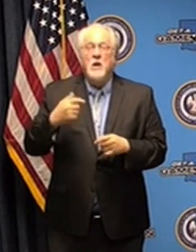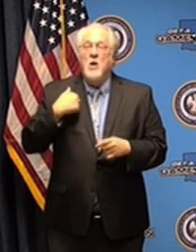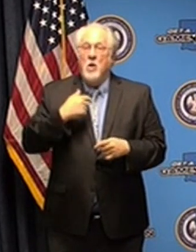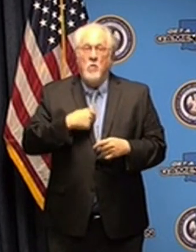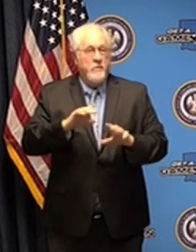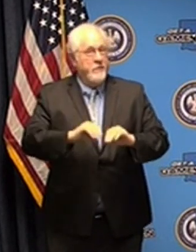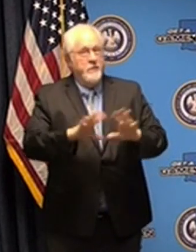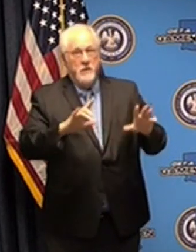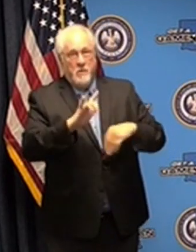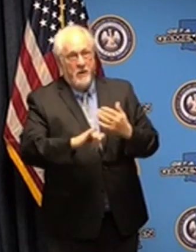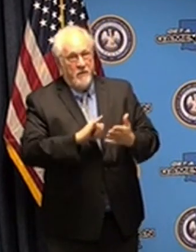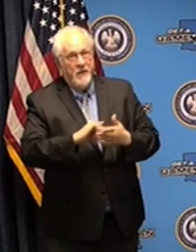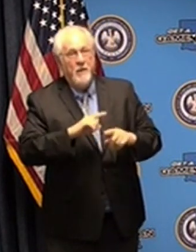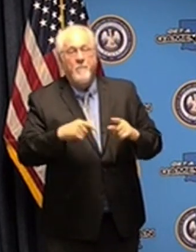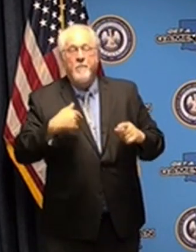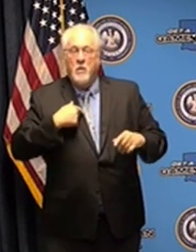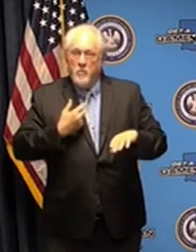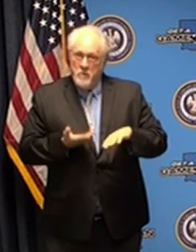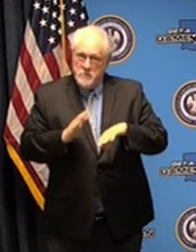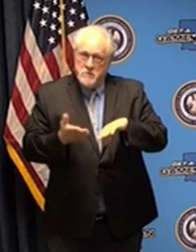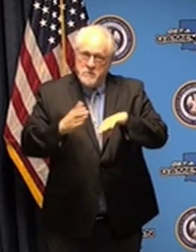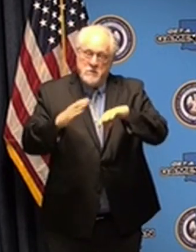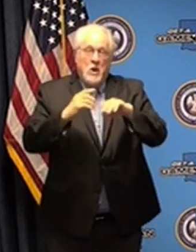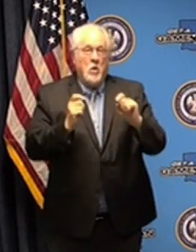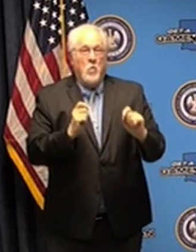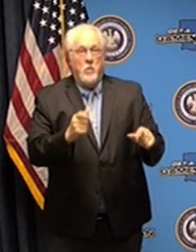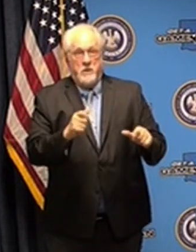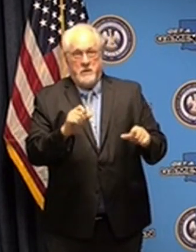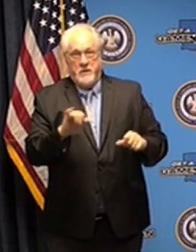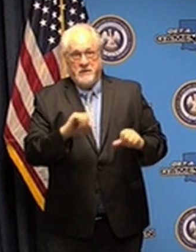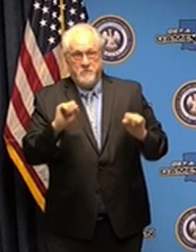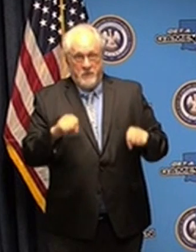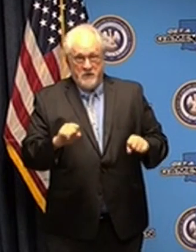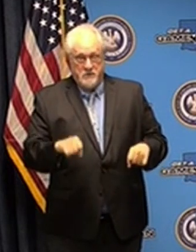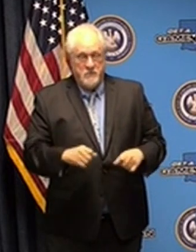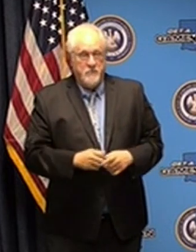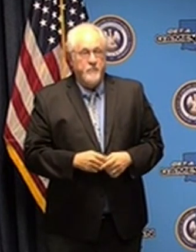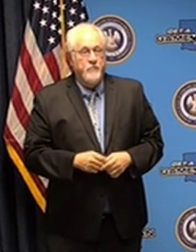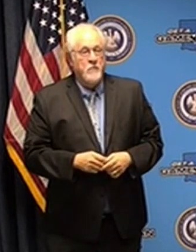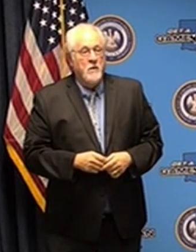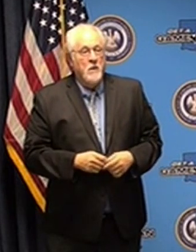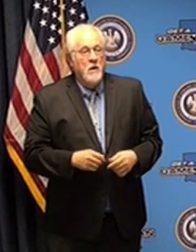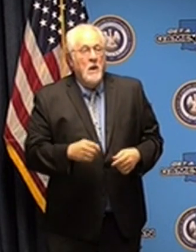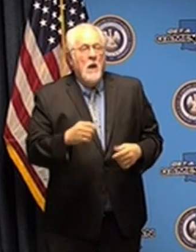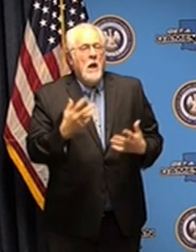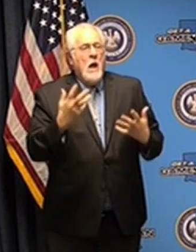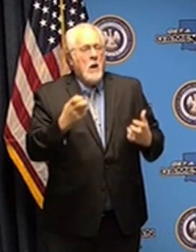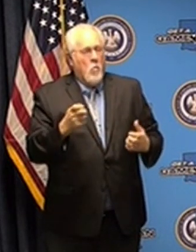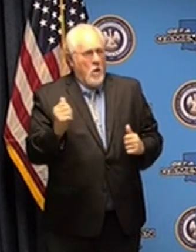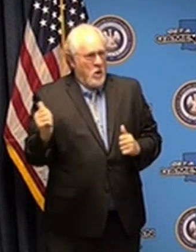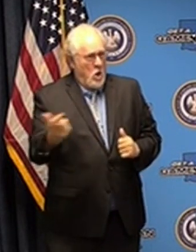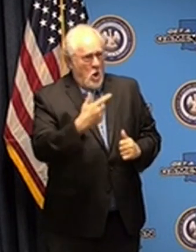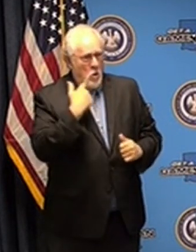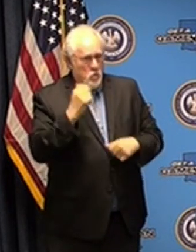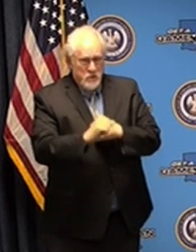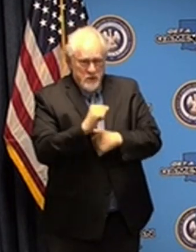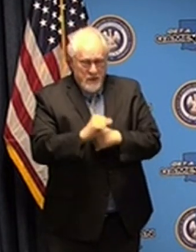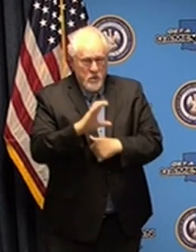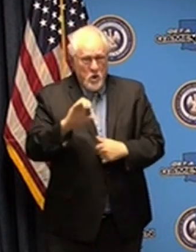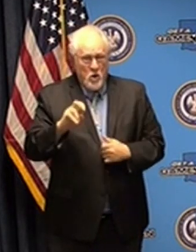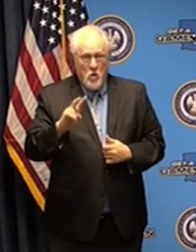been transparent about that, but we are ramping up as quickly as we possibly can. I want everyone who's at risk